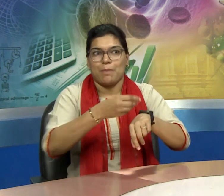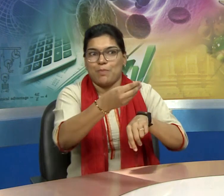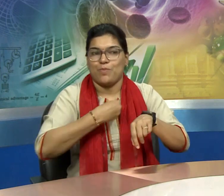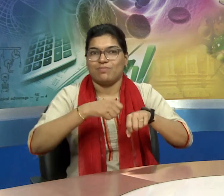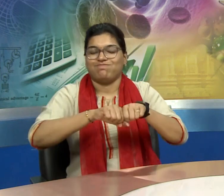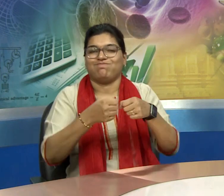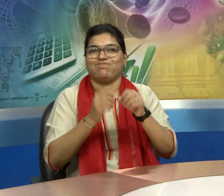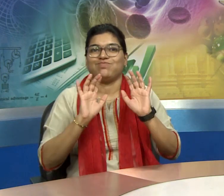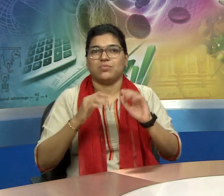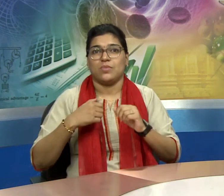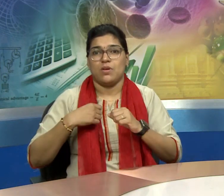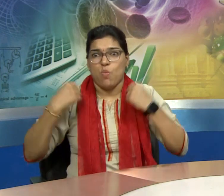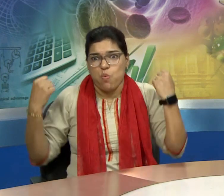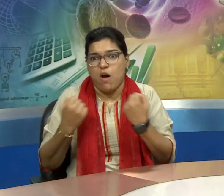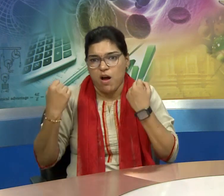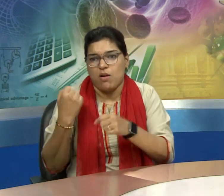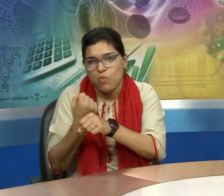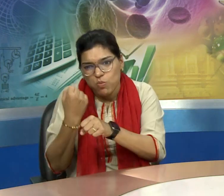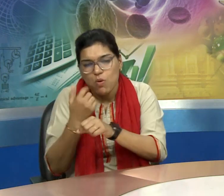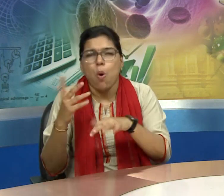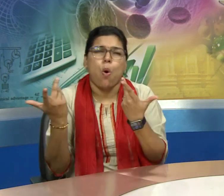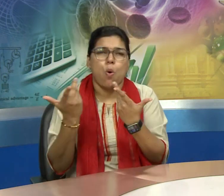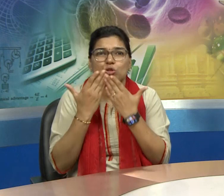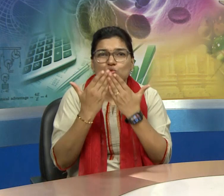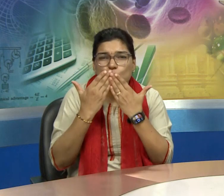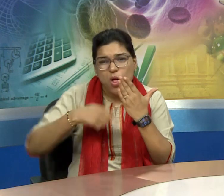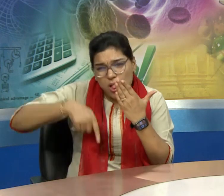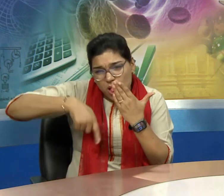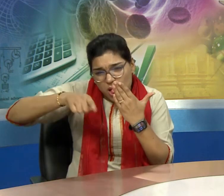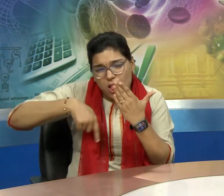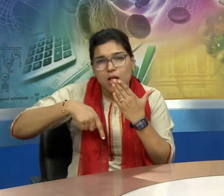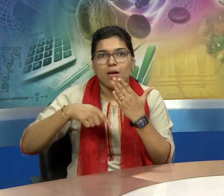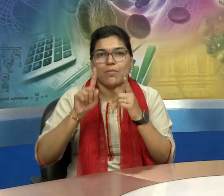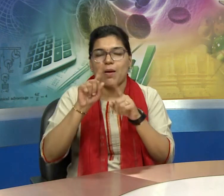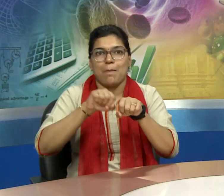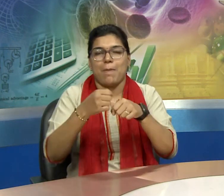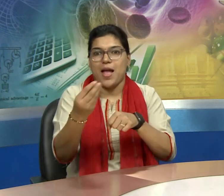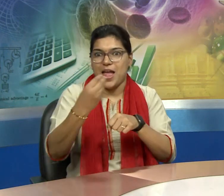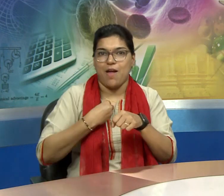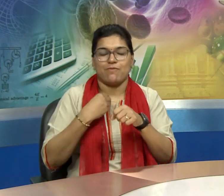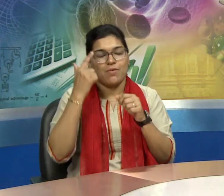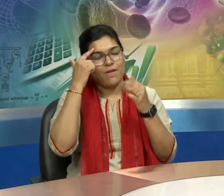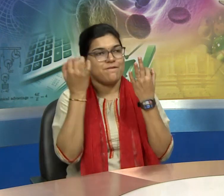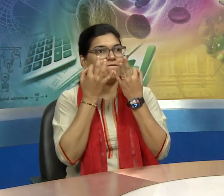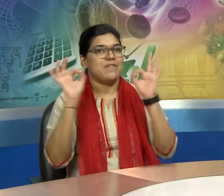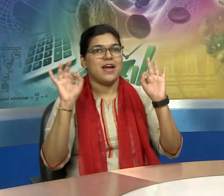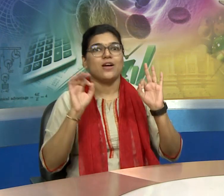do anything which is of our interest for the time pass and